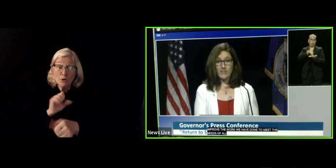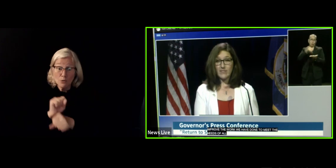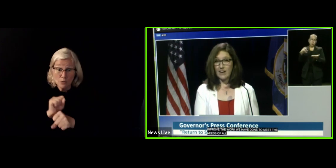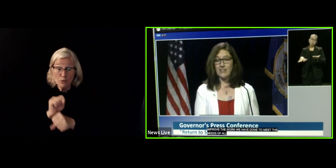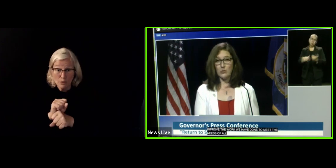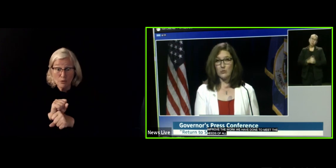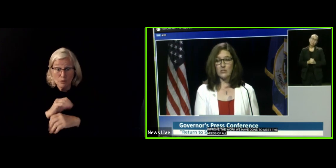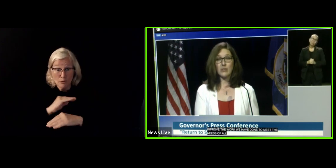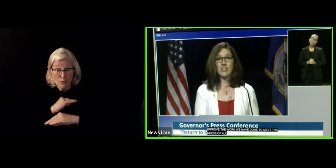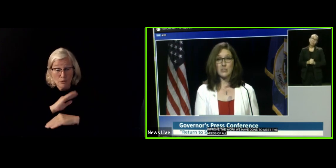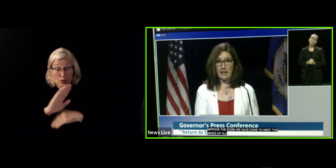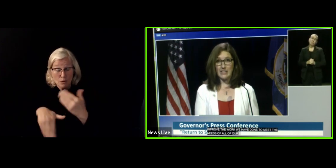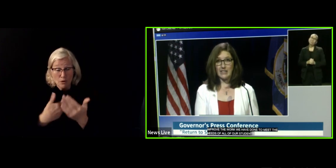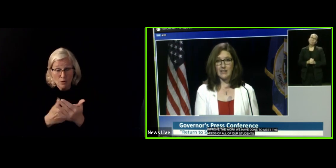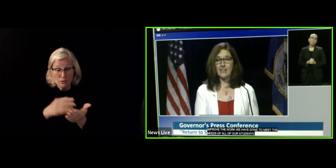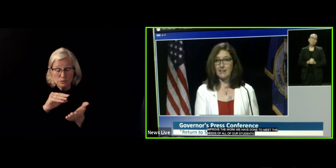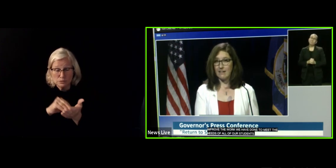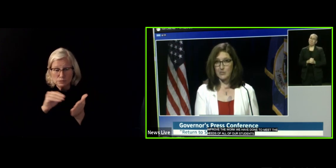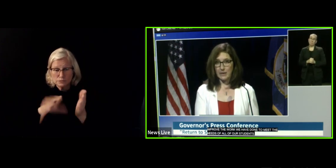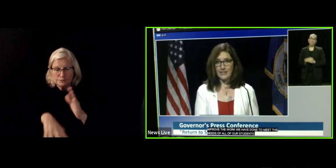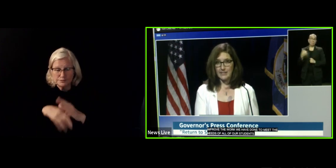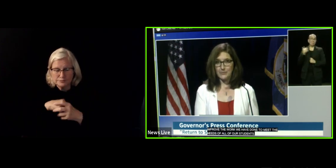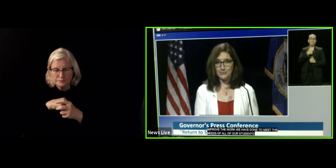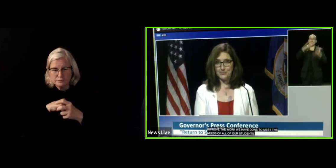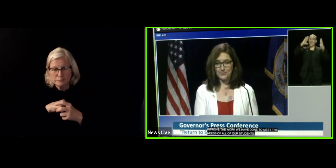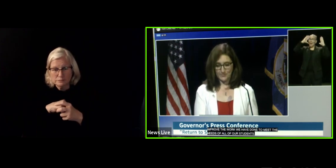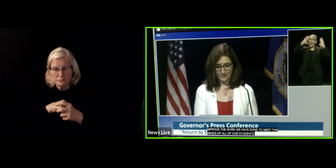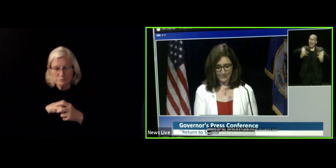We have gotten used to expecting the unexpected.